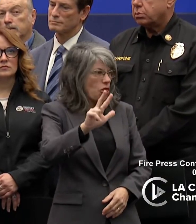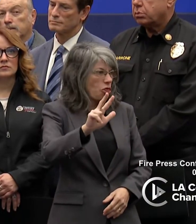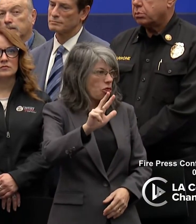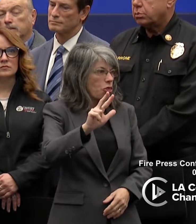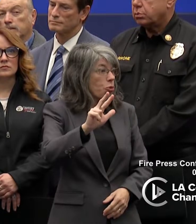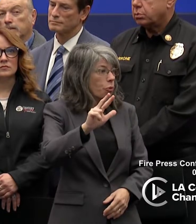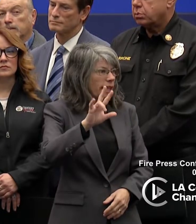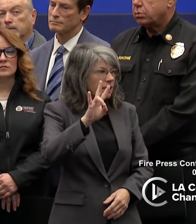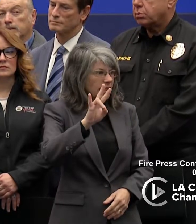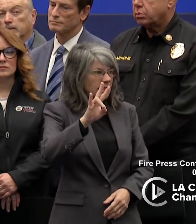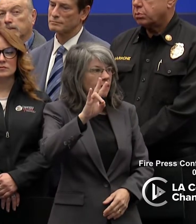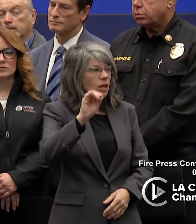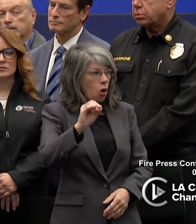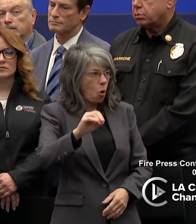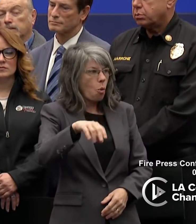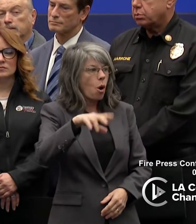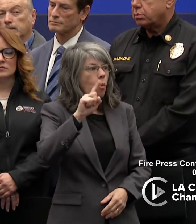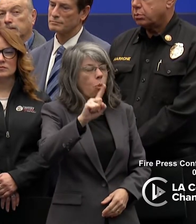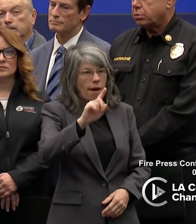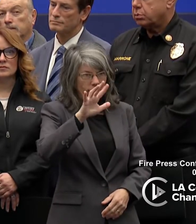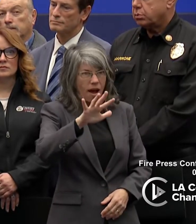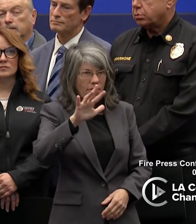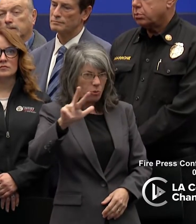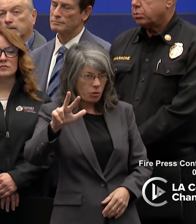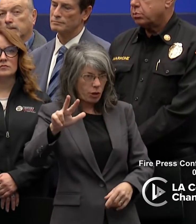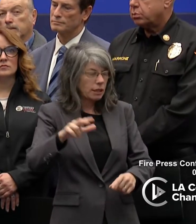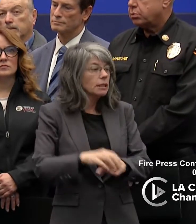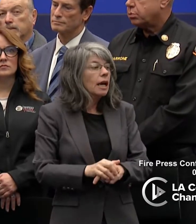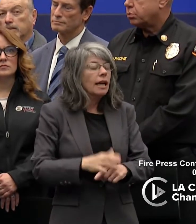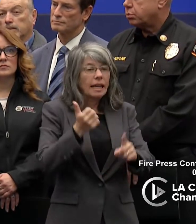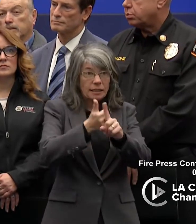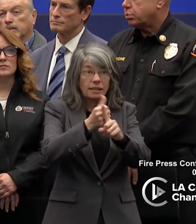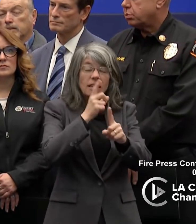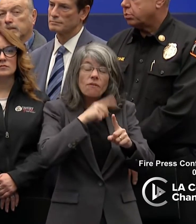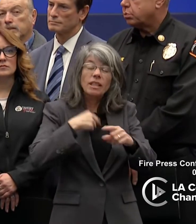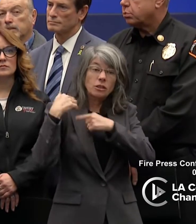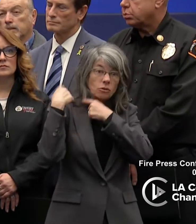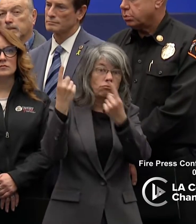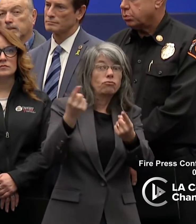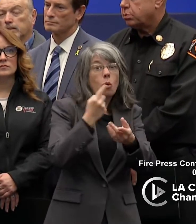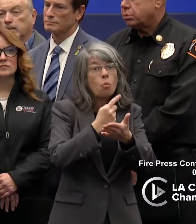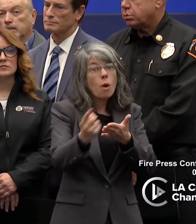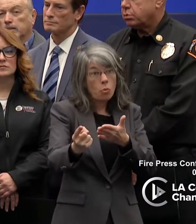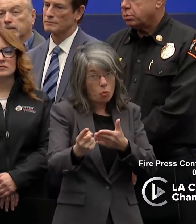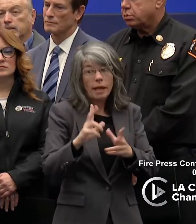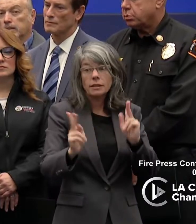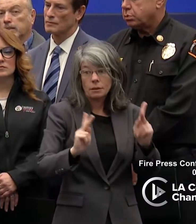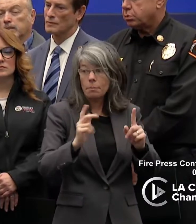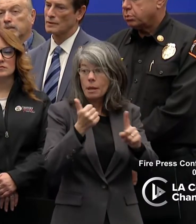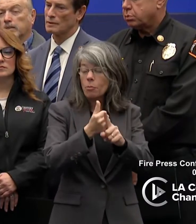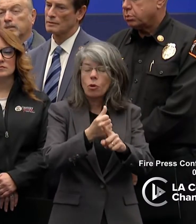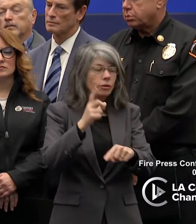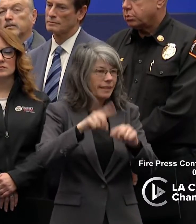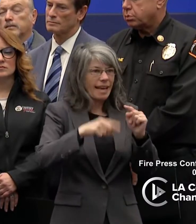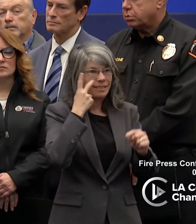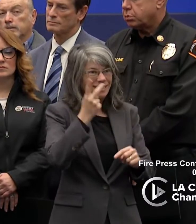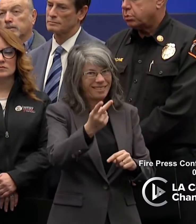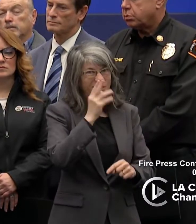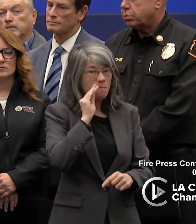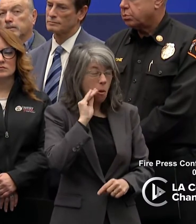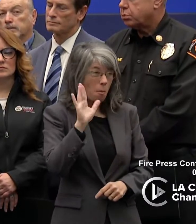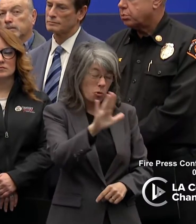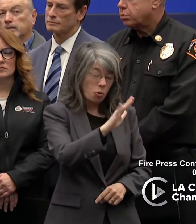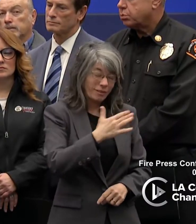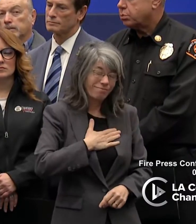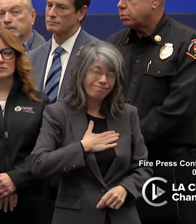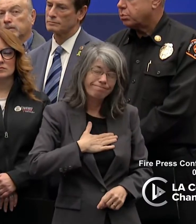213-270-8155 for assistance. And in closing, I'm aware that this has now been over a week since many of you have been able to see your homes. I thank